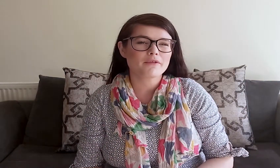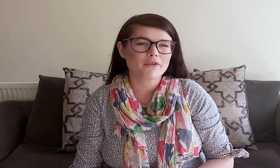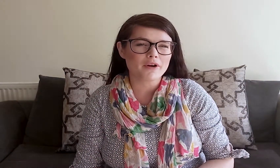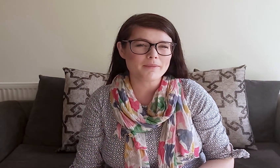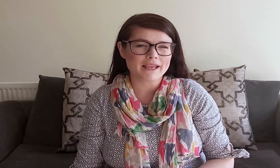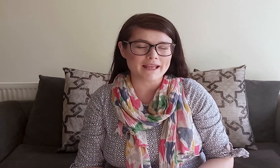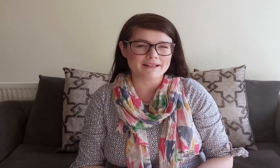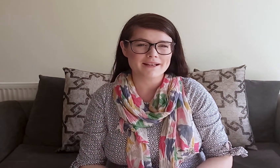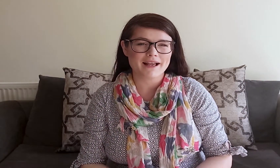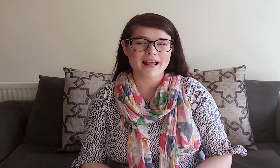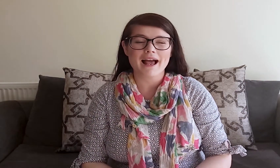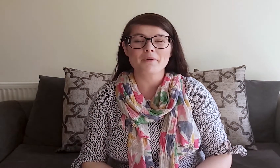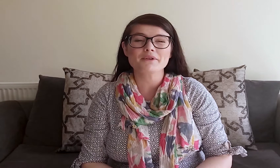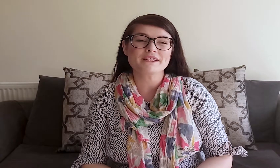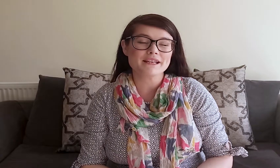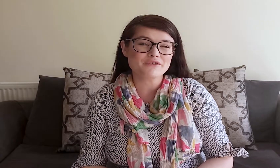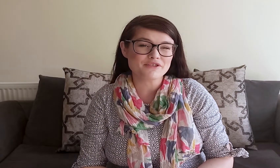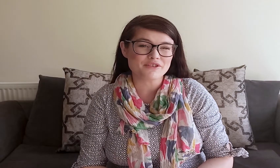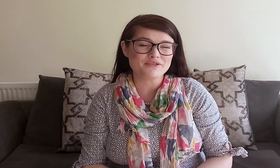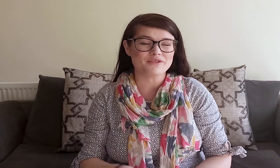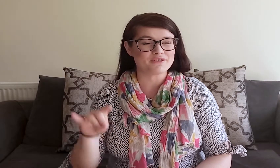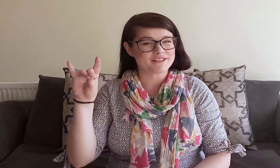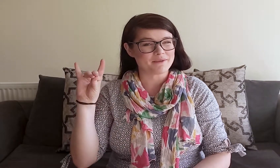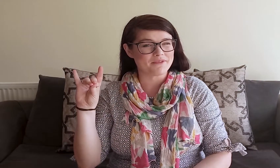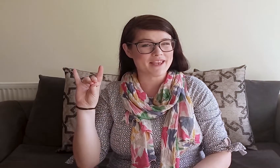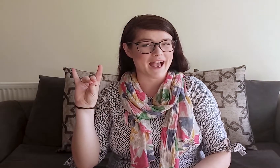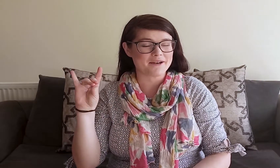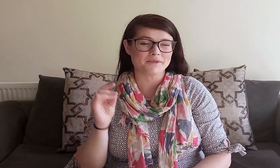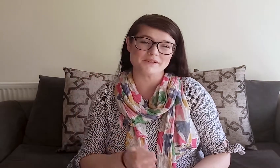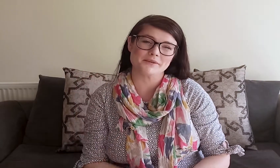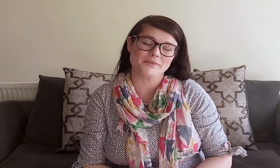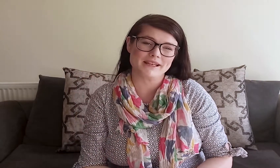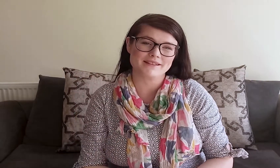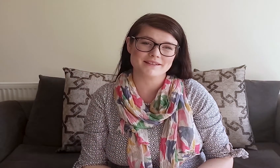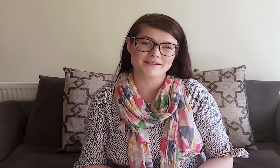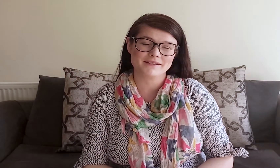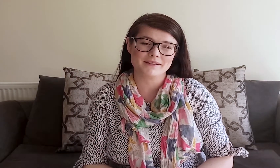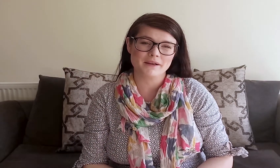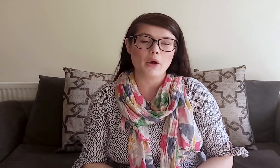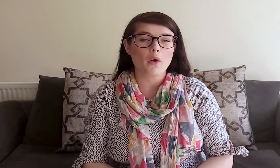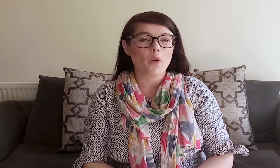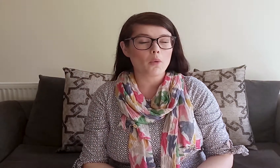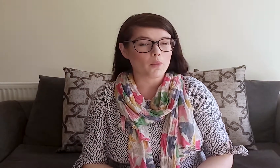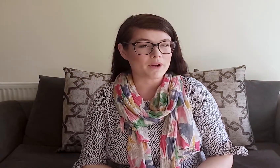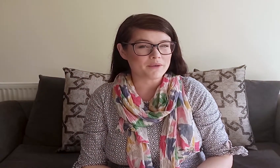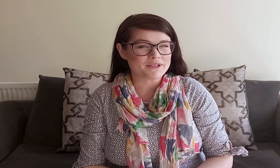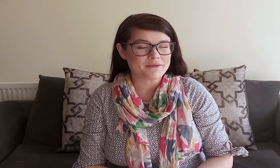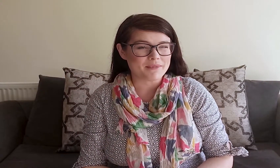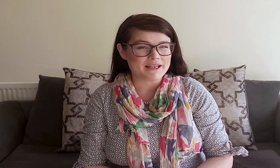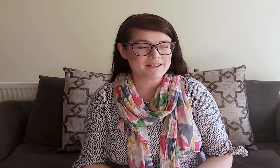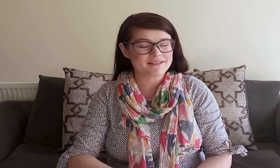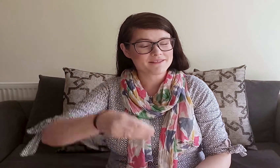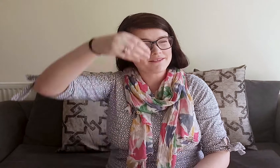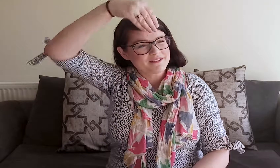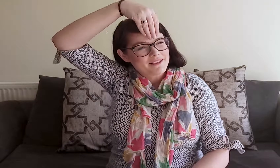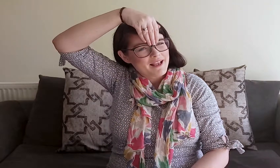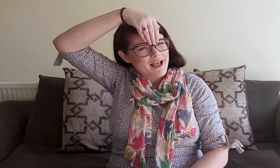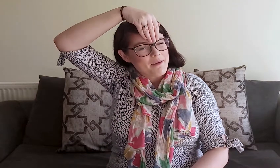Before I begin, I'm going to introduce you to some of the animals we'll meet. We're going to meet a